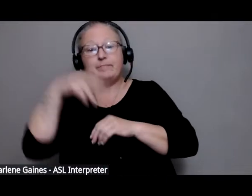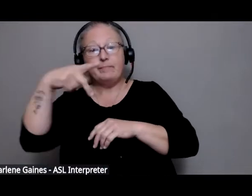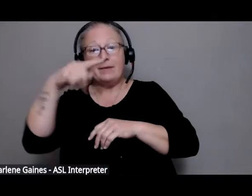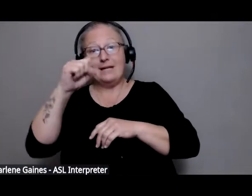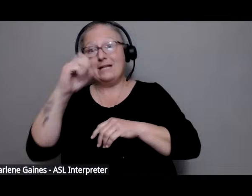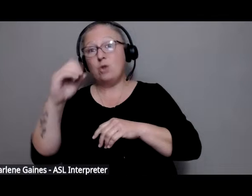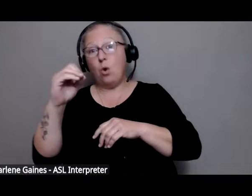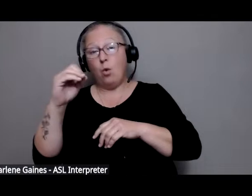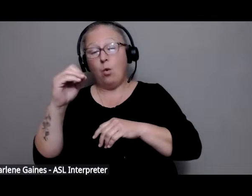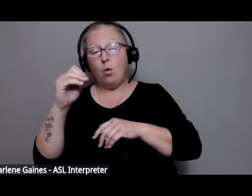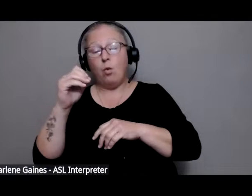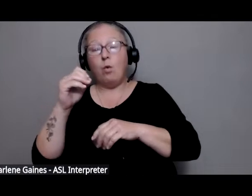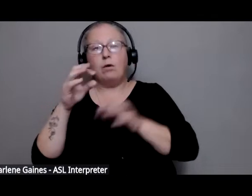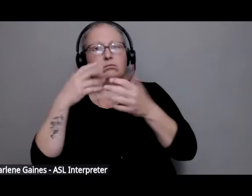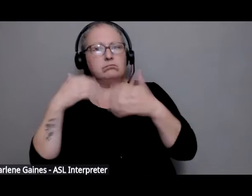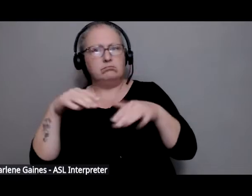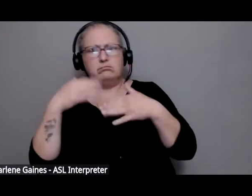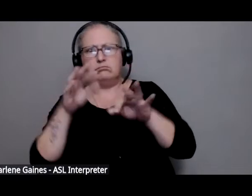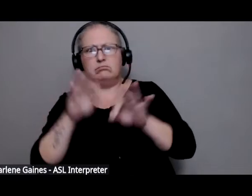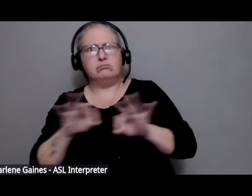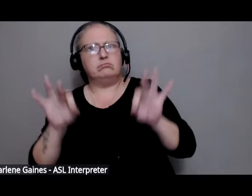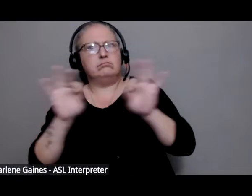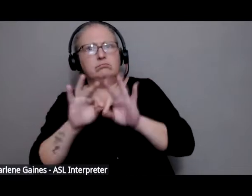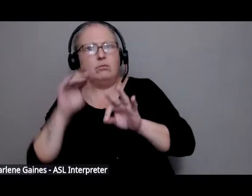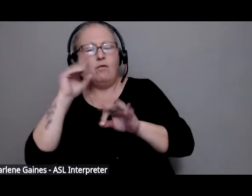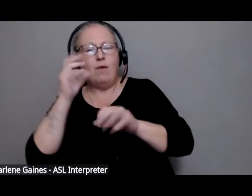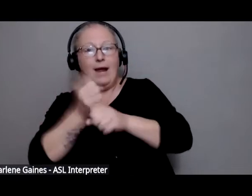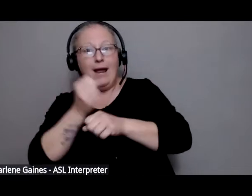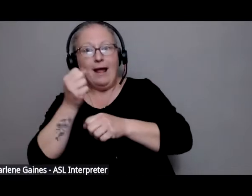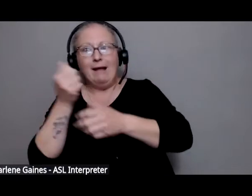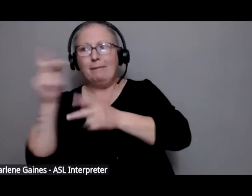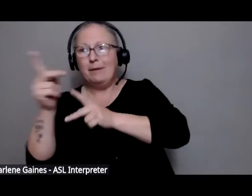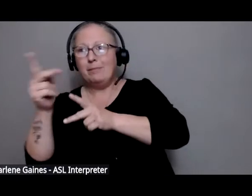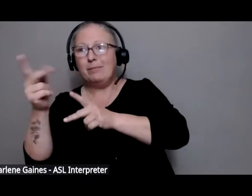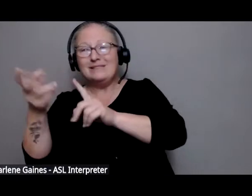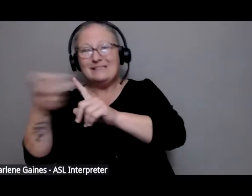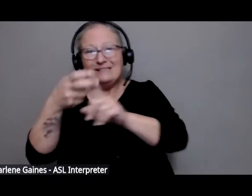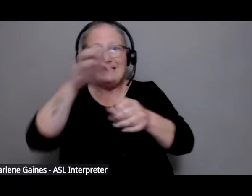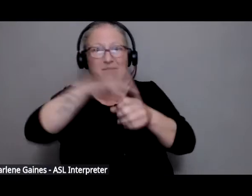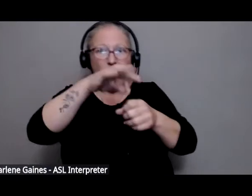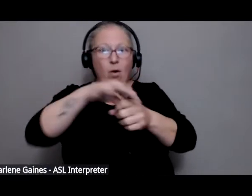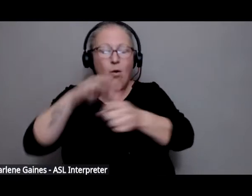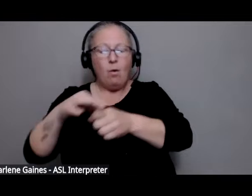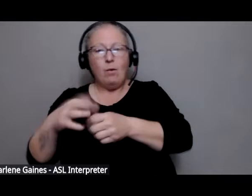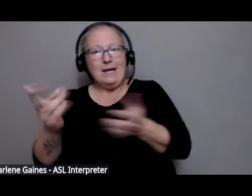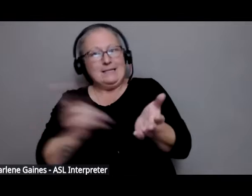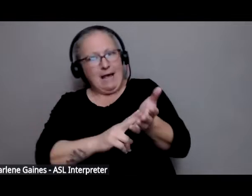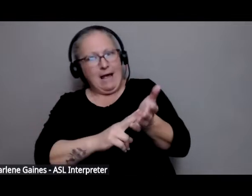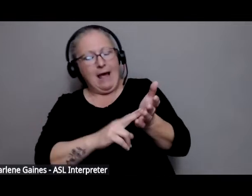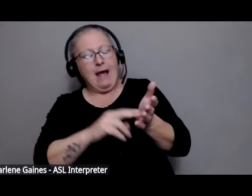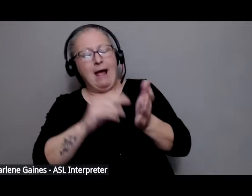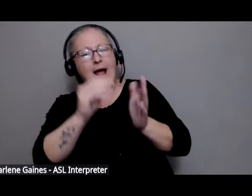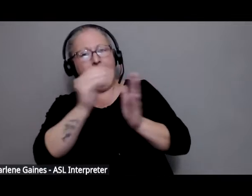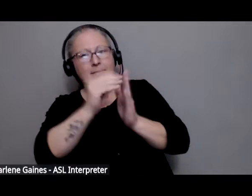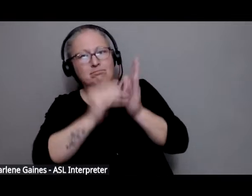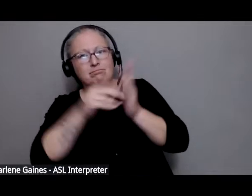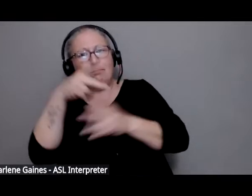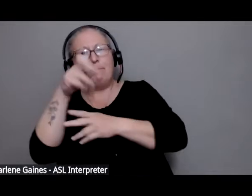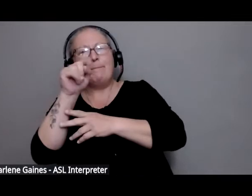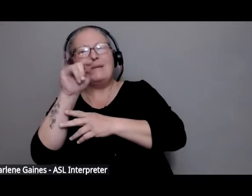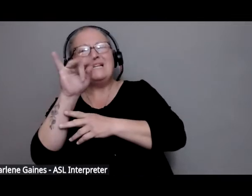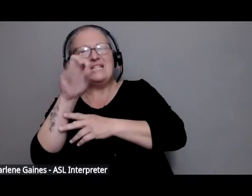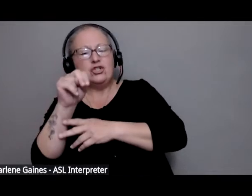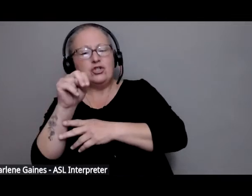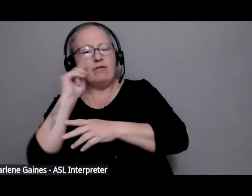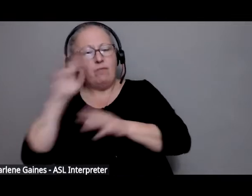was very instrumental in getting folks to vote for it and to sign the petition to put it on the ballot.